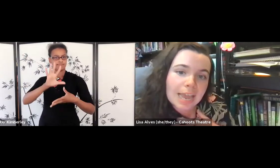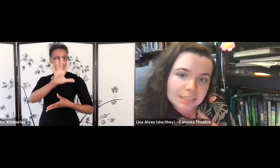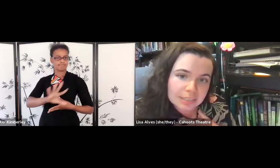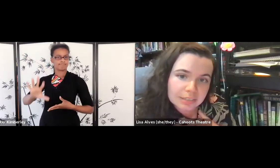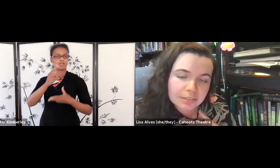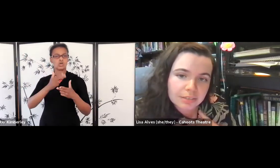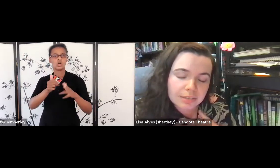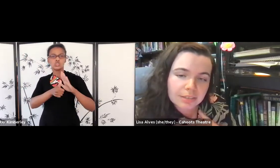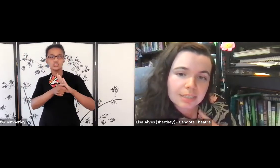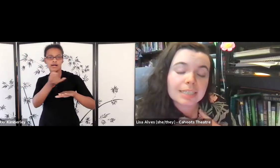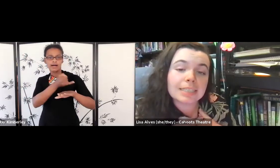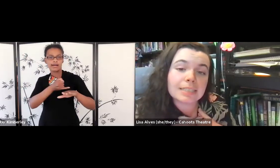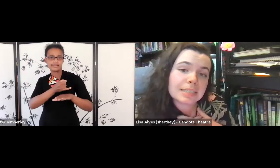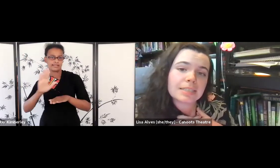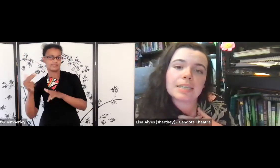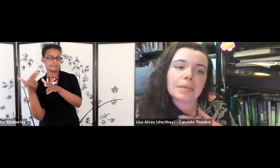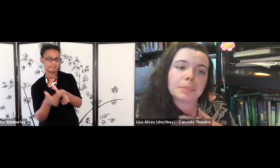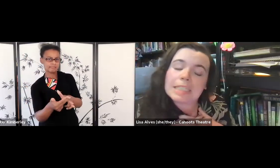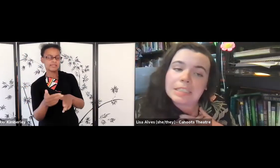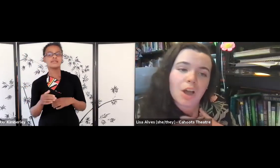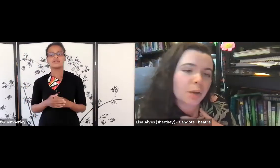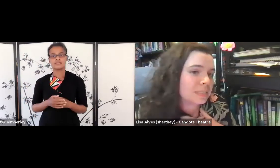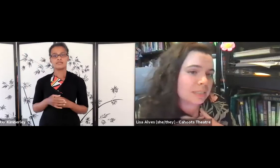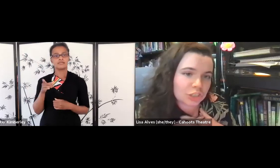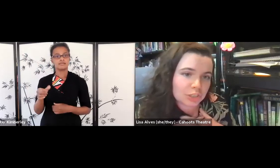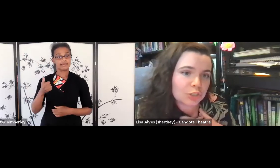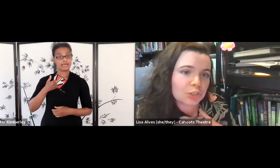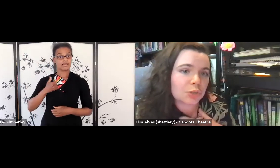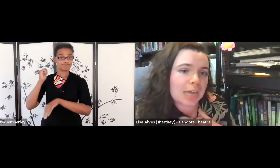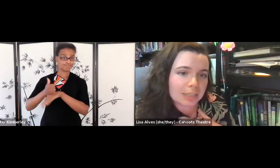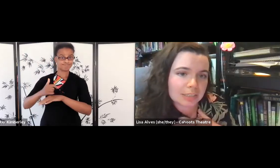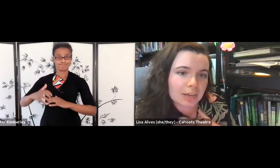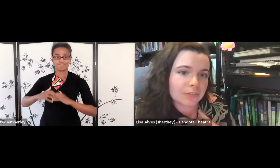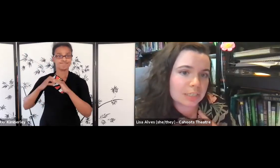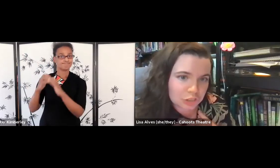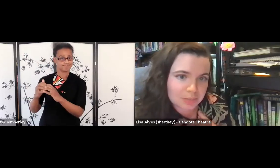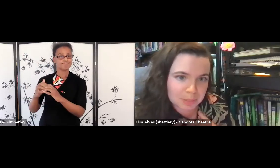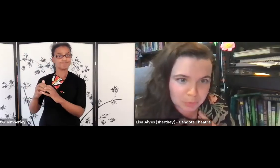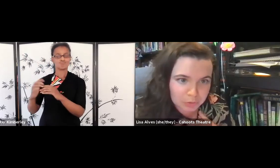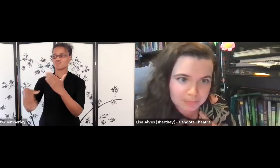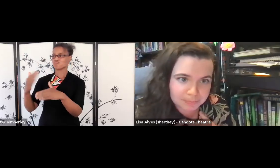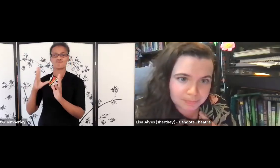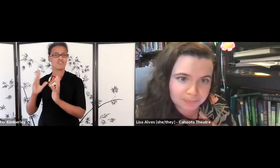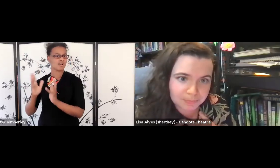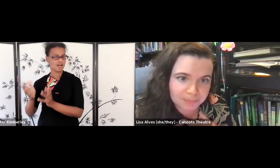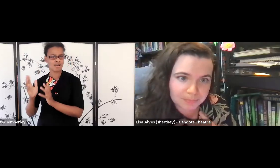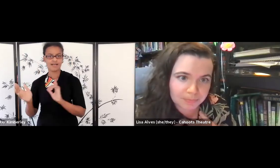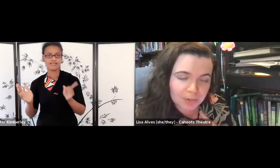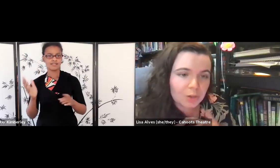Canada exists in blatant opposition to the reality of Indigenous peoples.